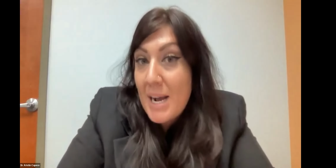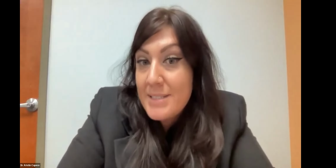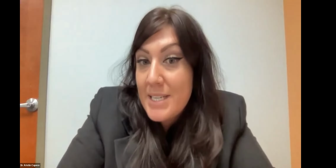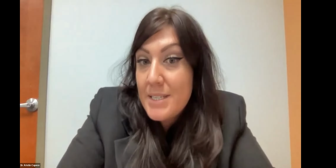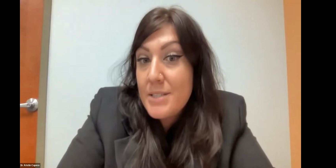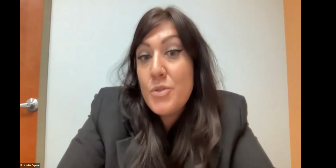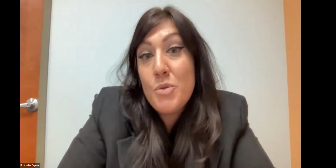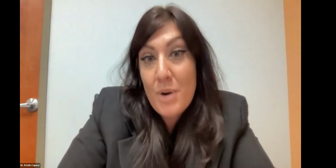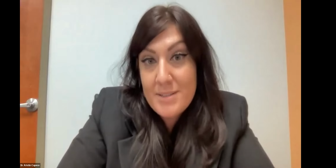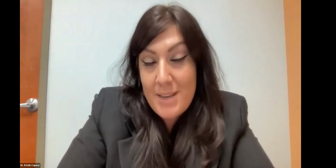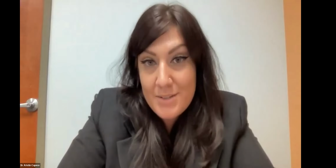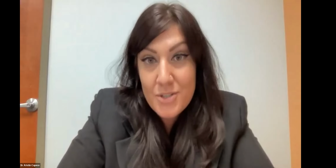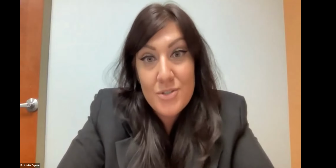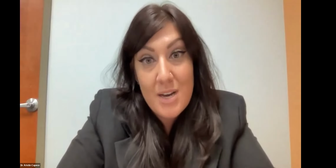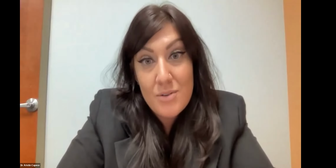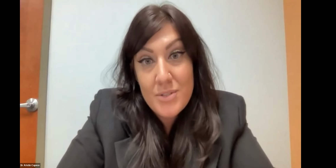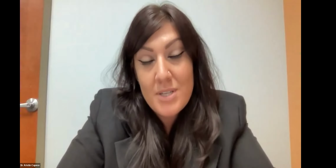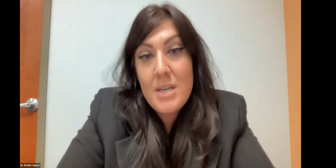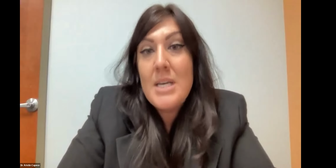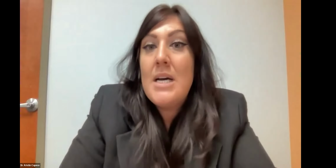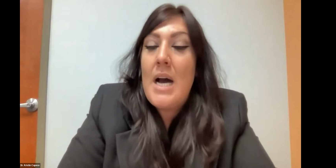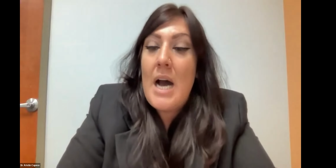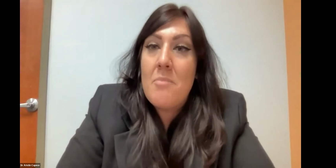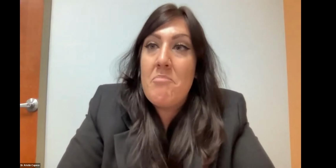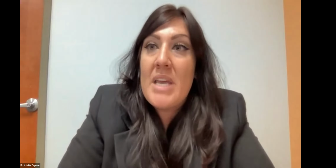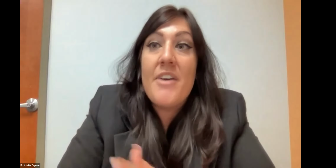from binding to breast cancer cells,